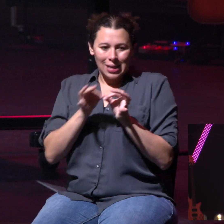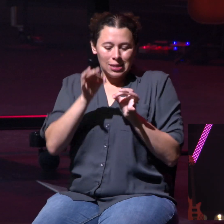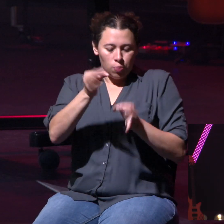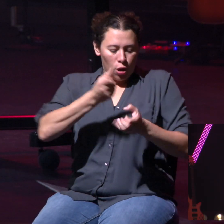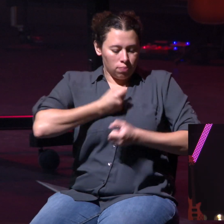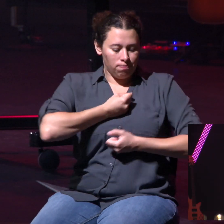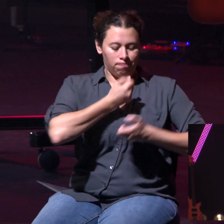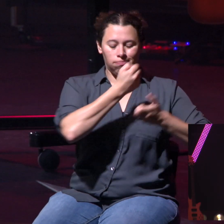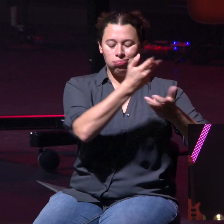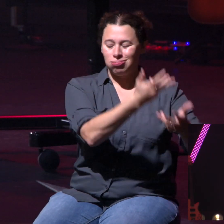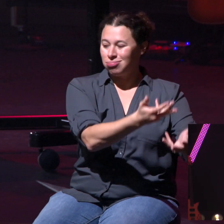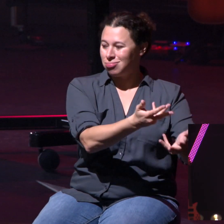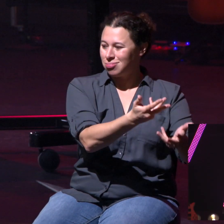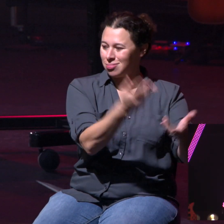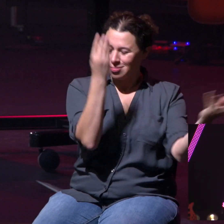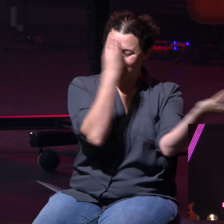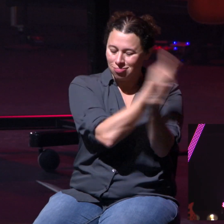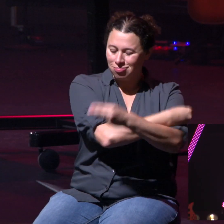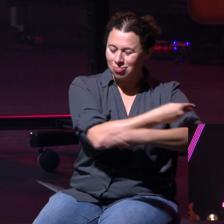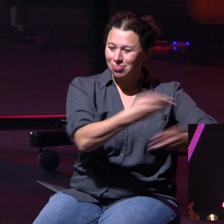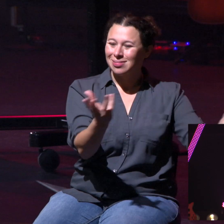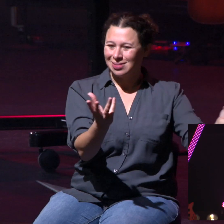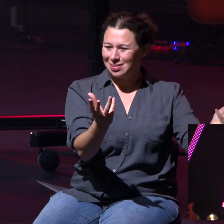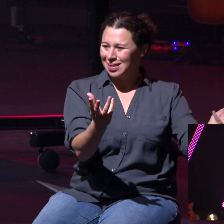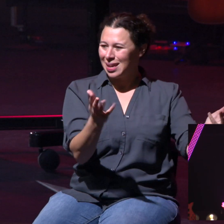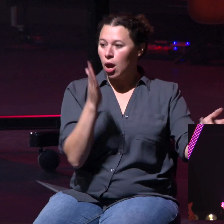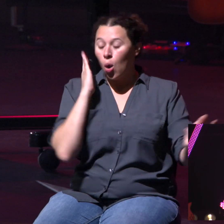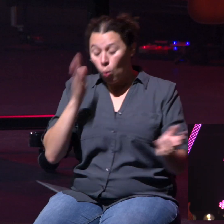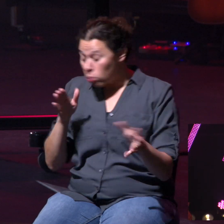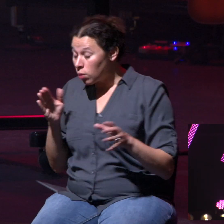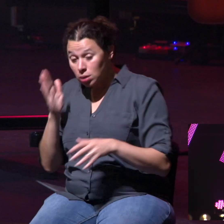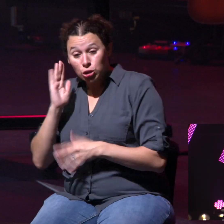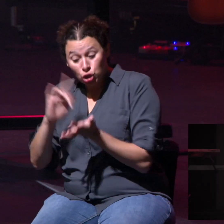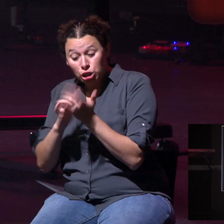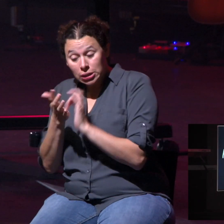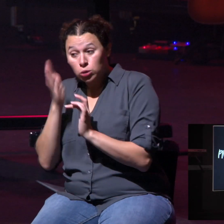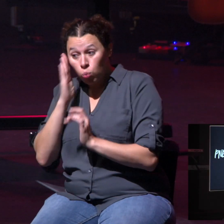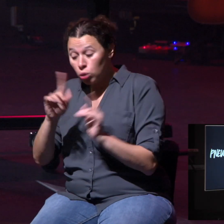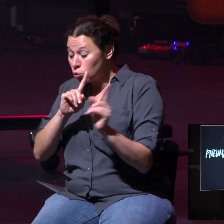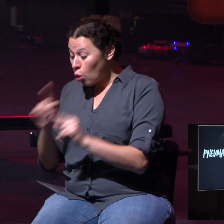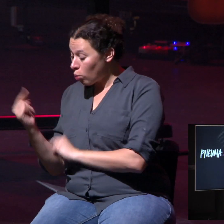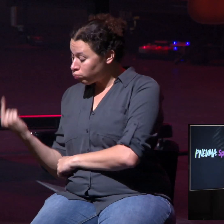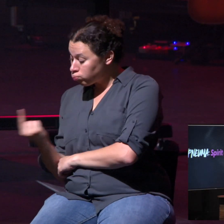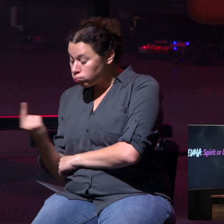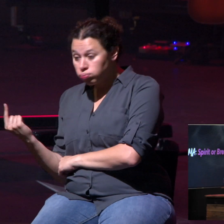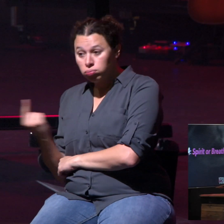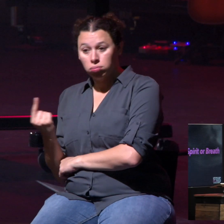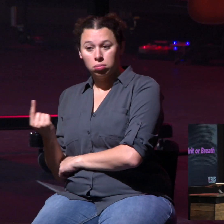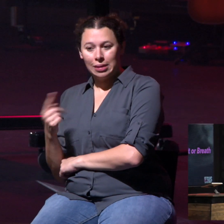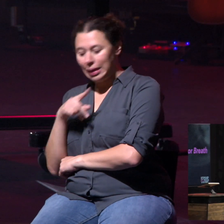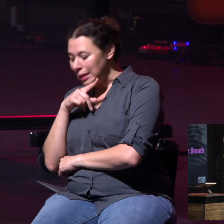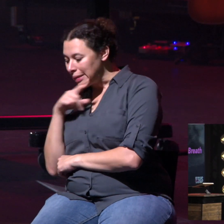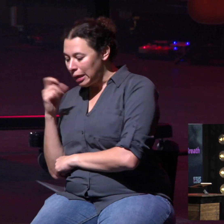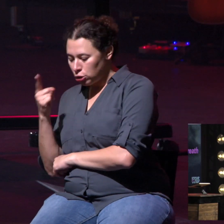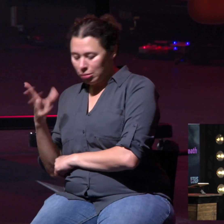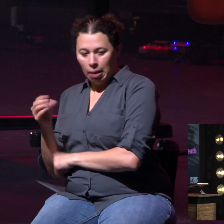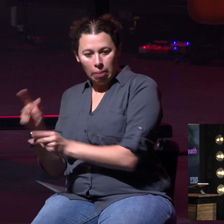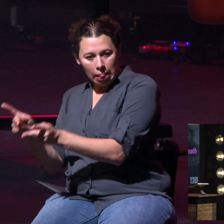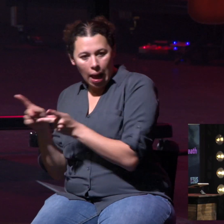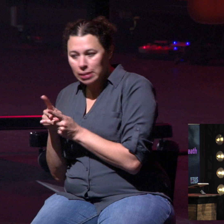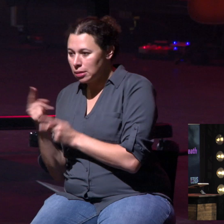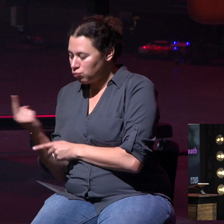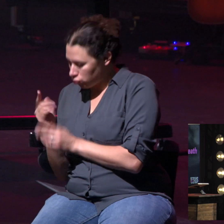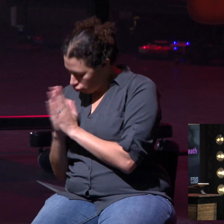away to quiet places to pray and to desolate places to pray. And then he would go out among the crowds. And he